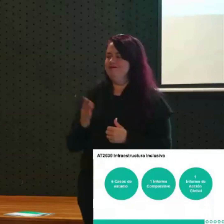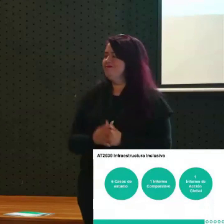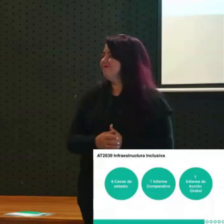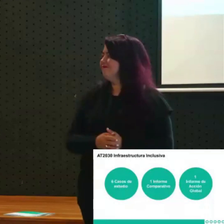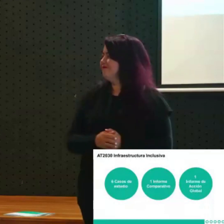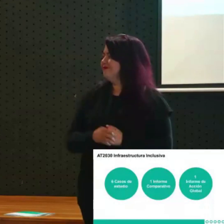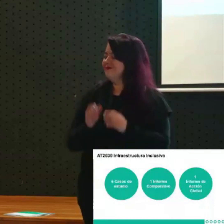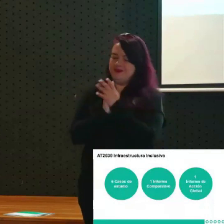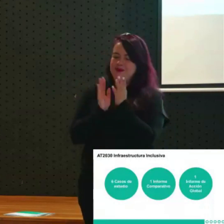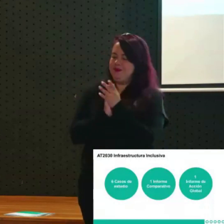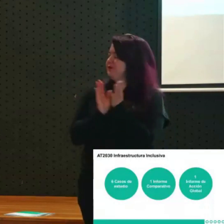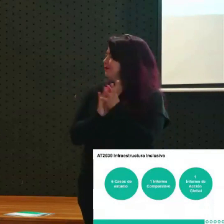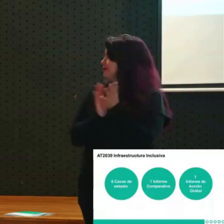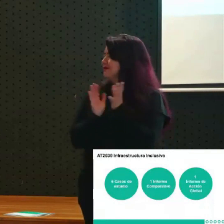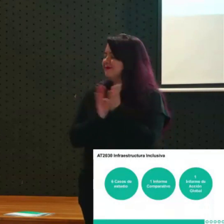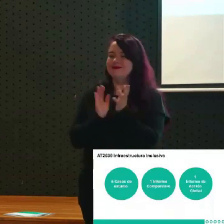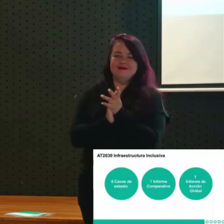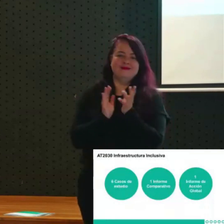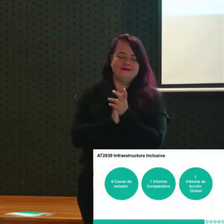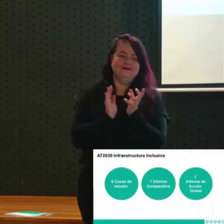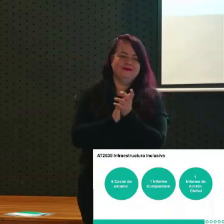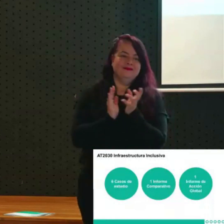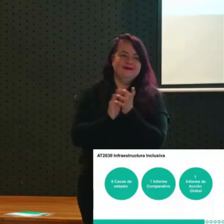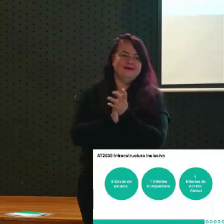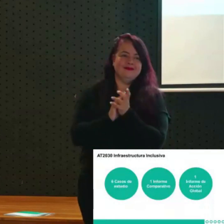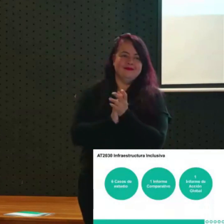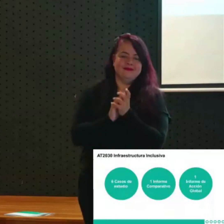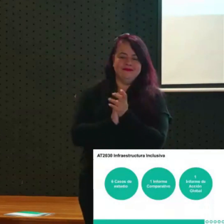have the floor. Here we go.